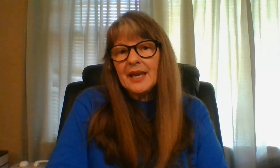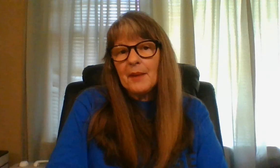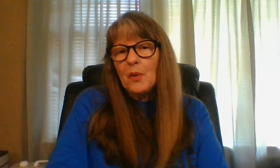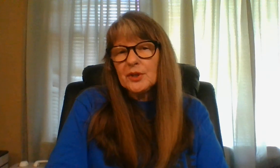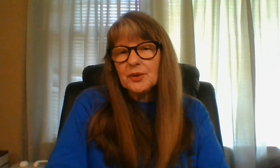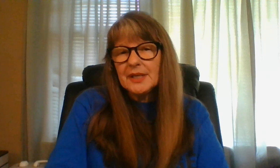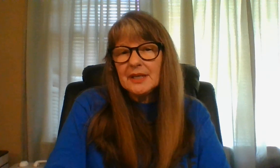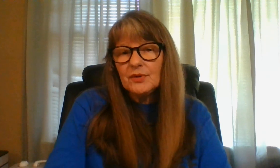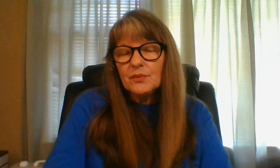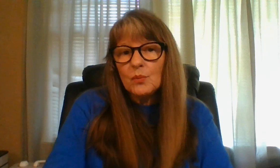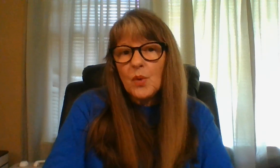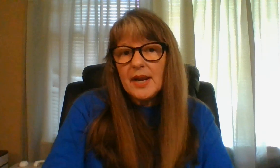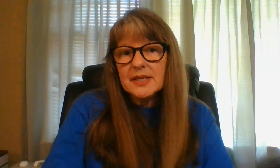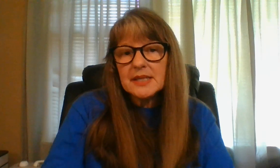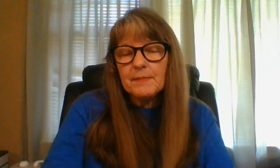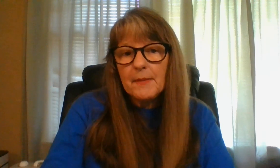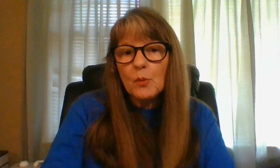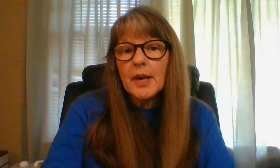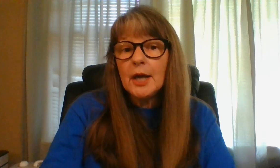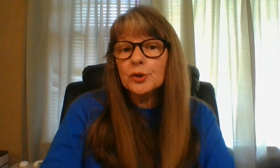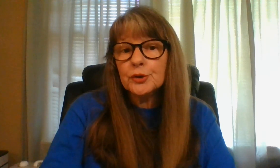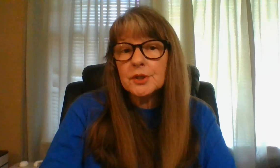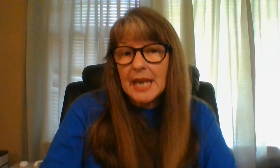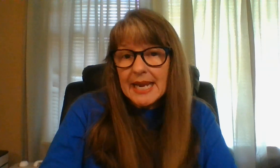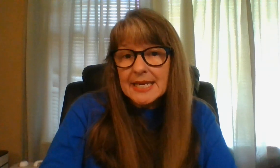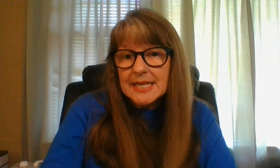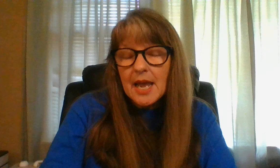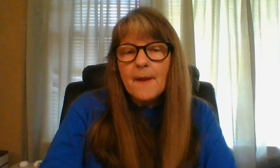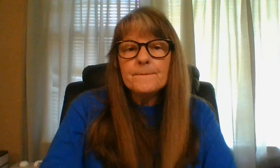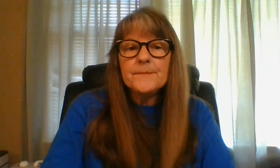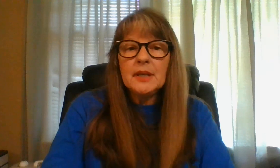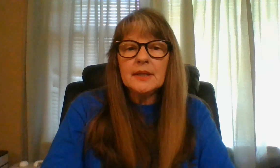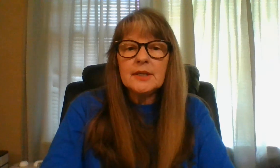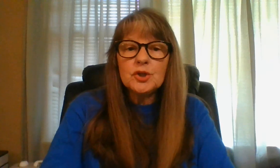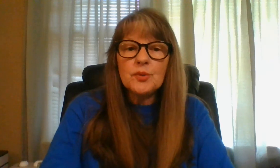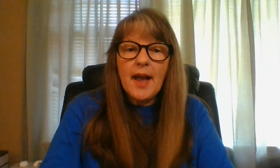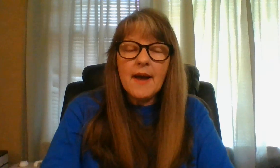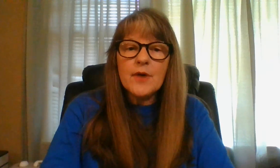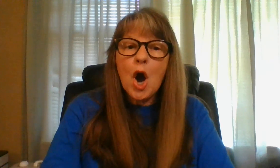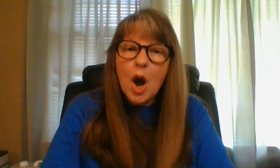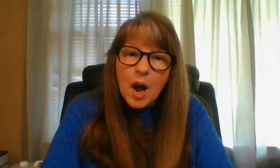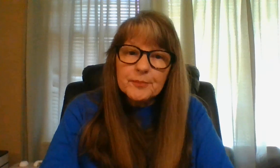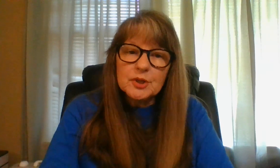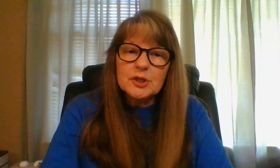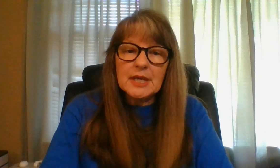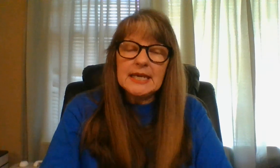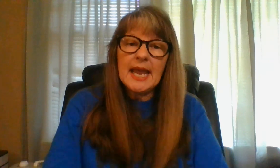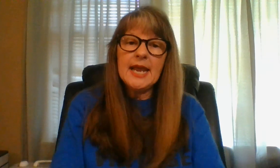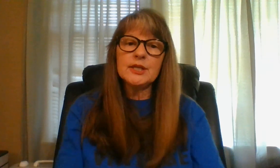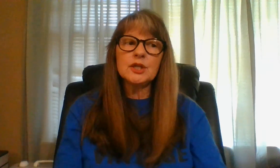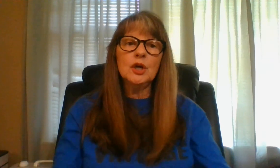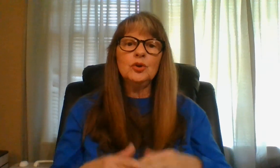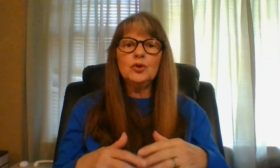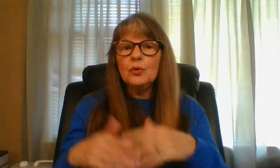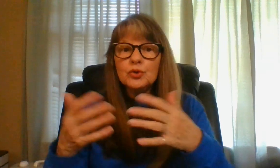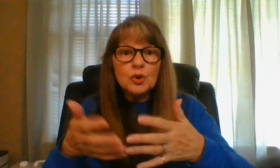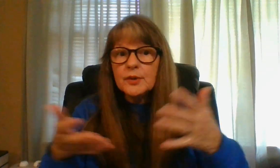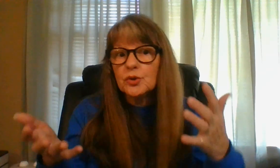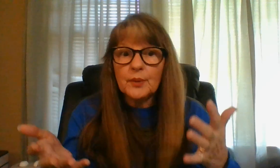I'm always trying to give you ways that people would understand, but at least you have options in case you don't do it